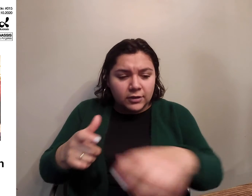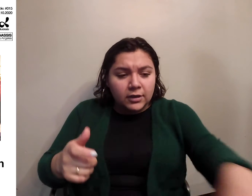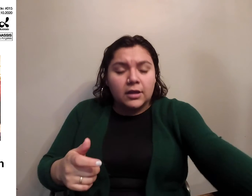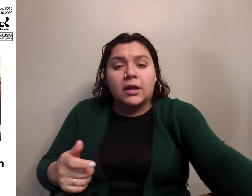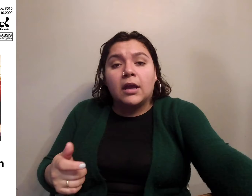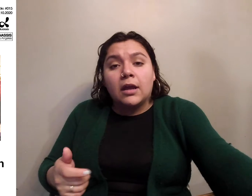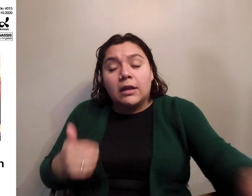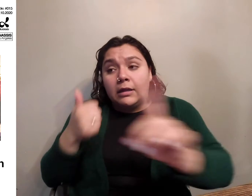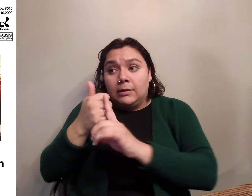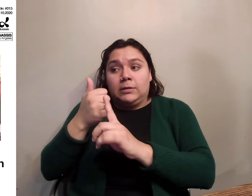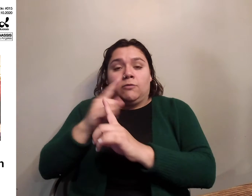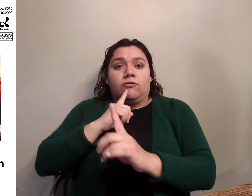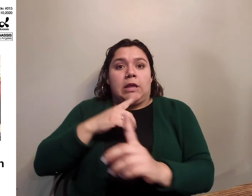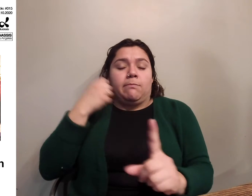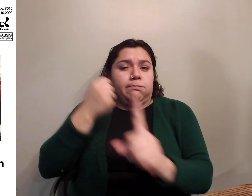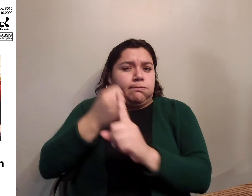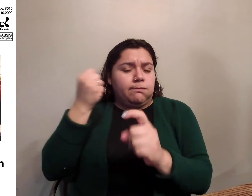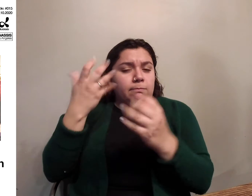ways. And